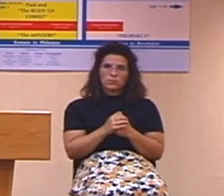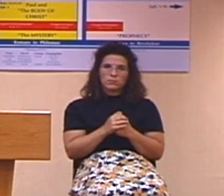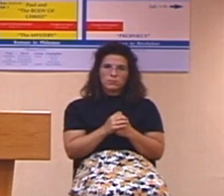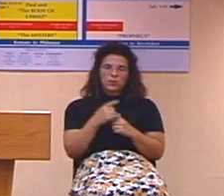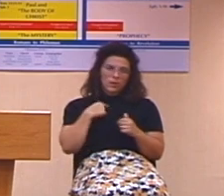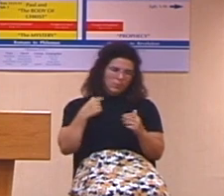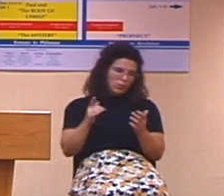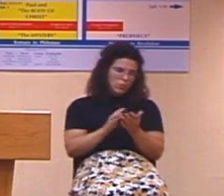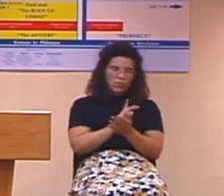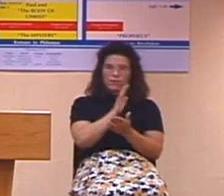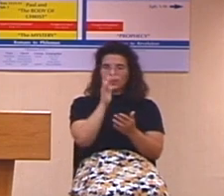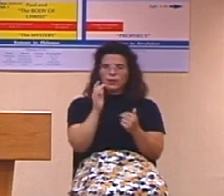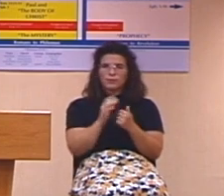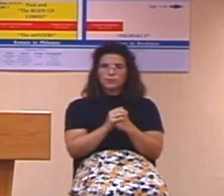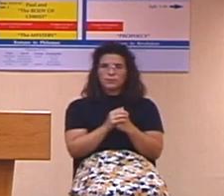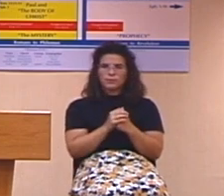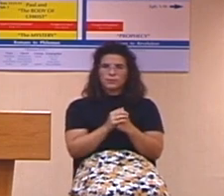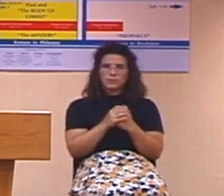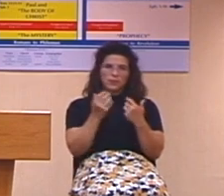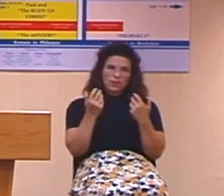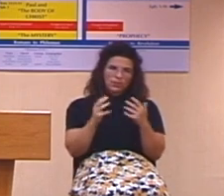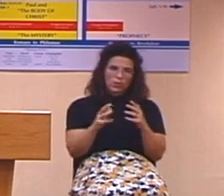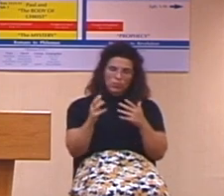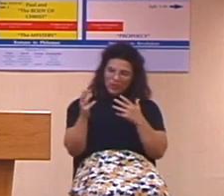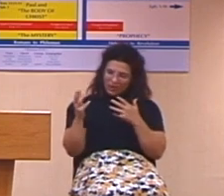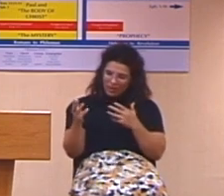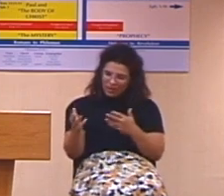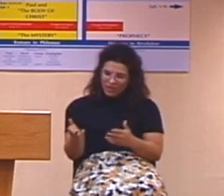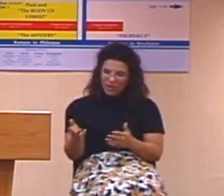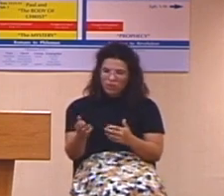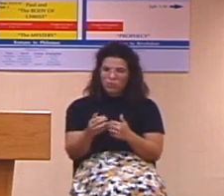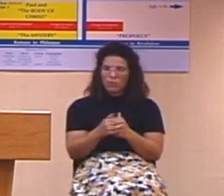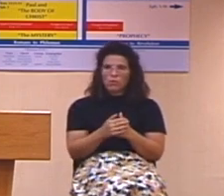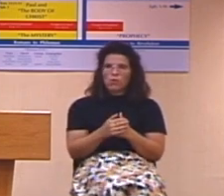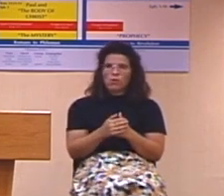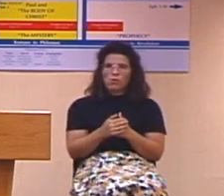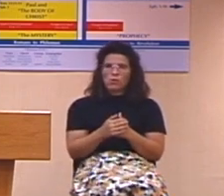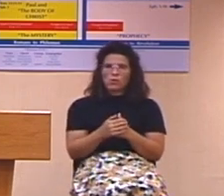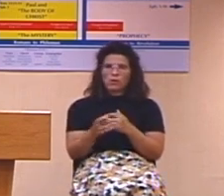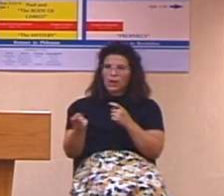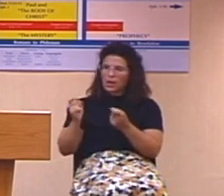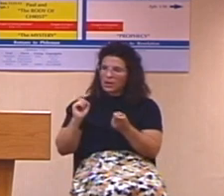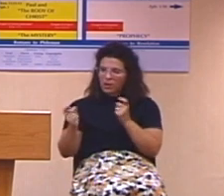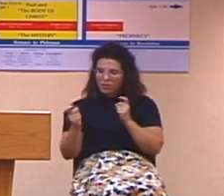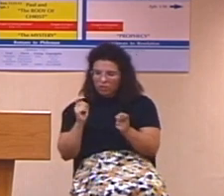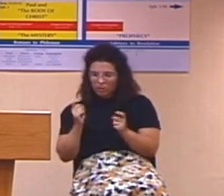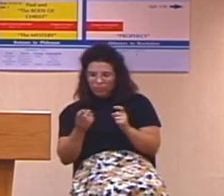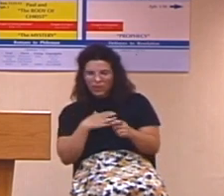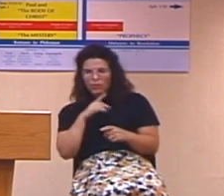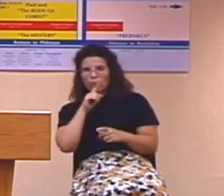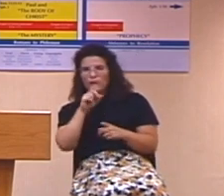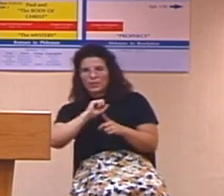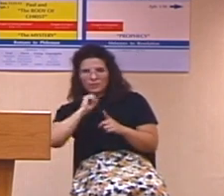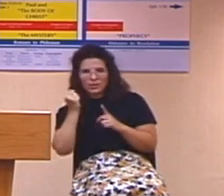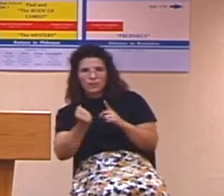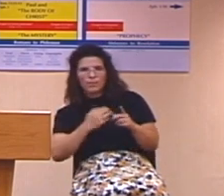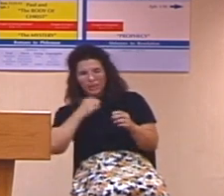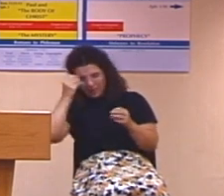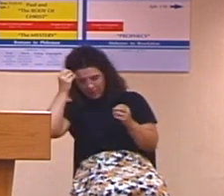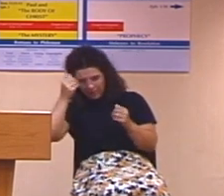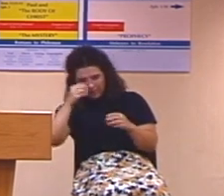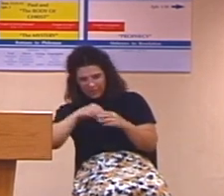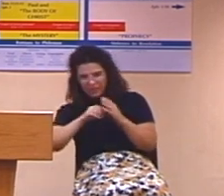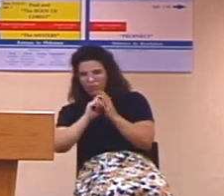I'm glorified. I'm already there. I adjust my reality, my thinking in the moment to